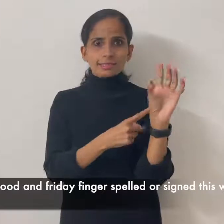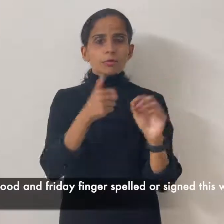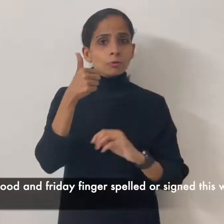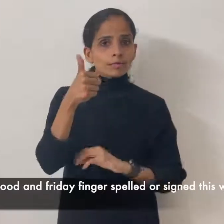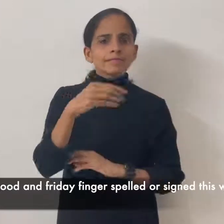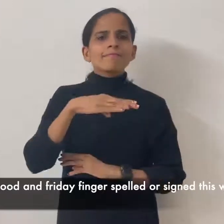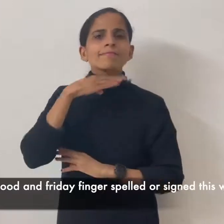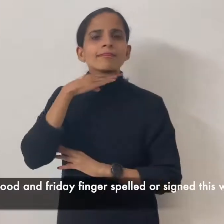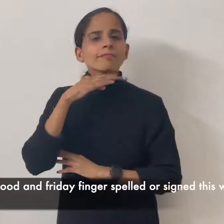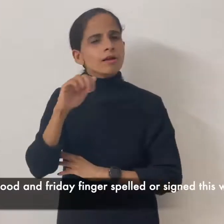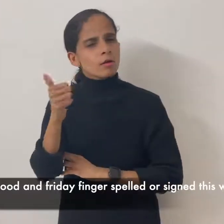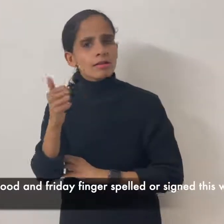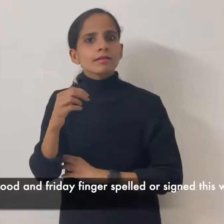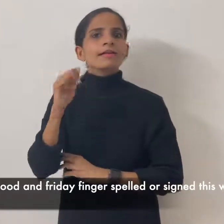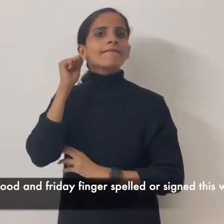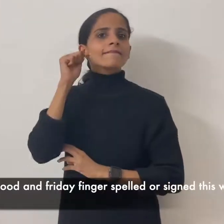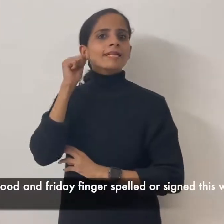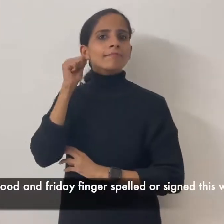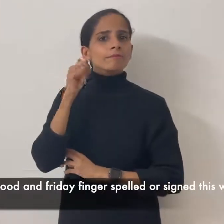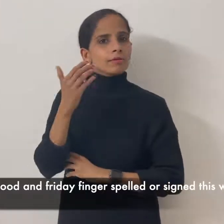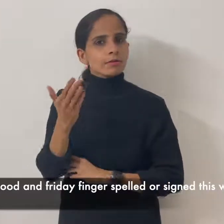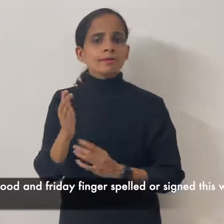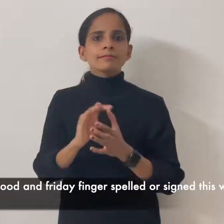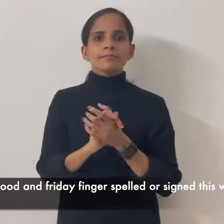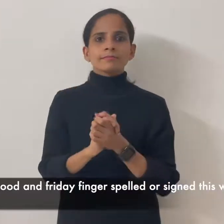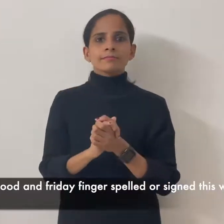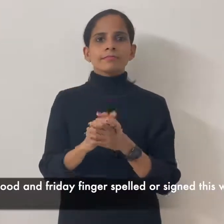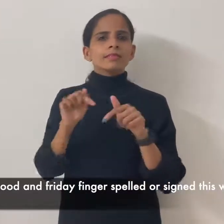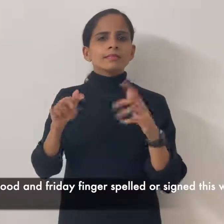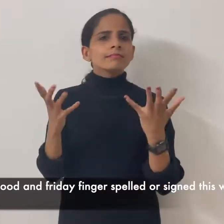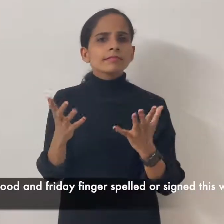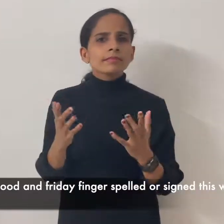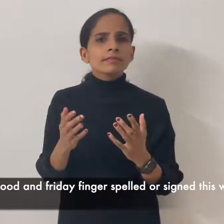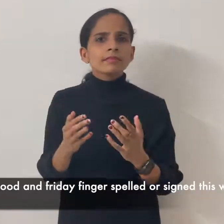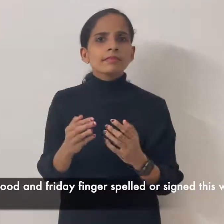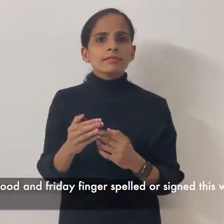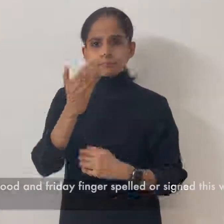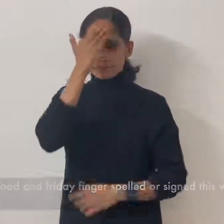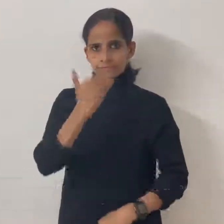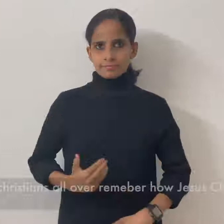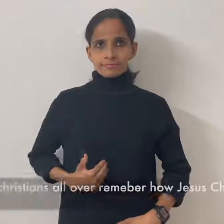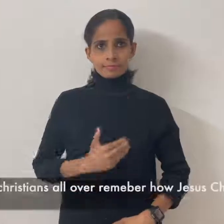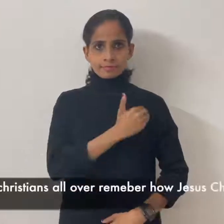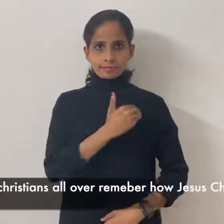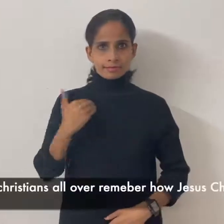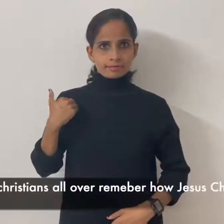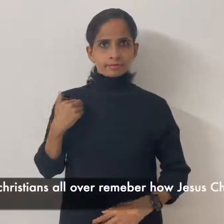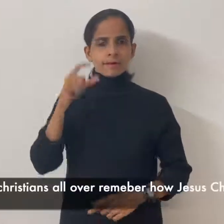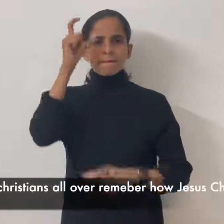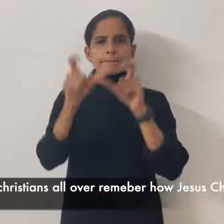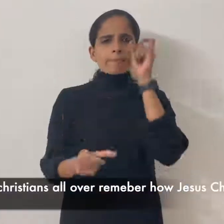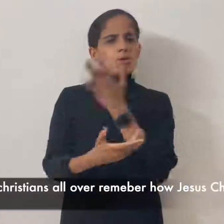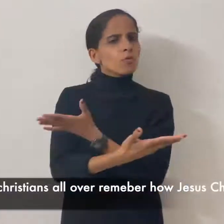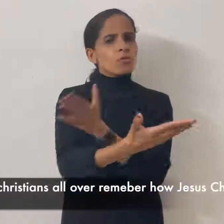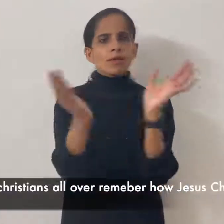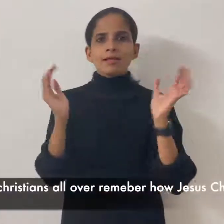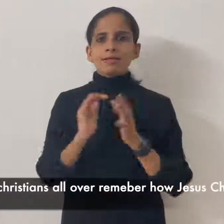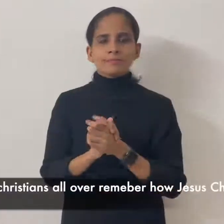sign for good and Friday finger spelled or signed this way, is the day on which Christians